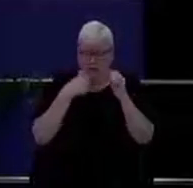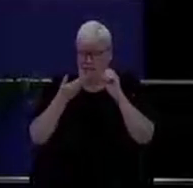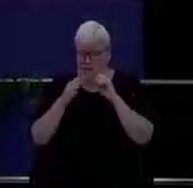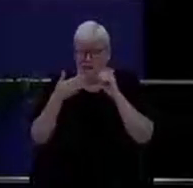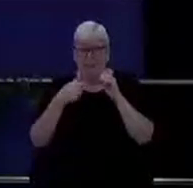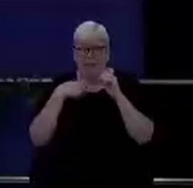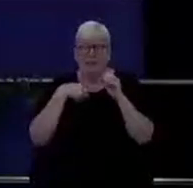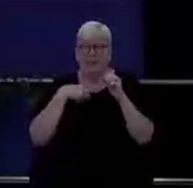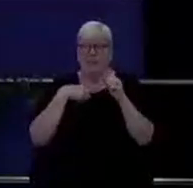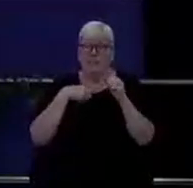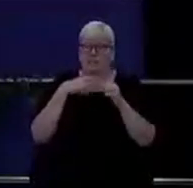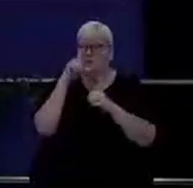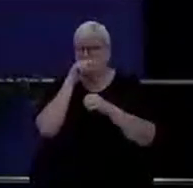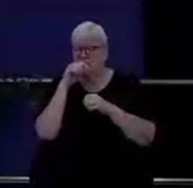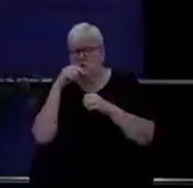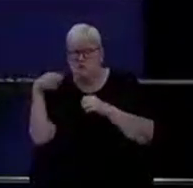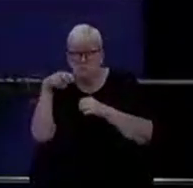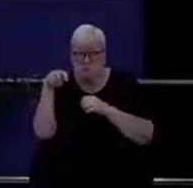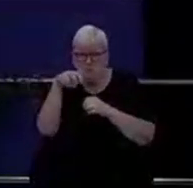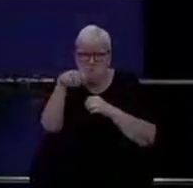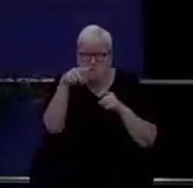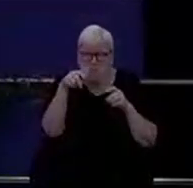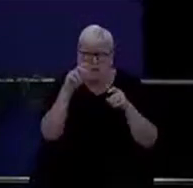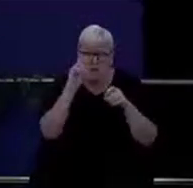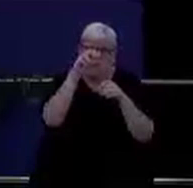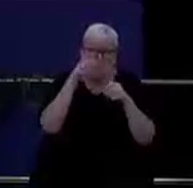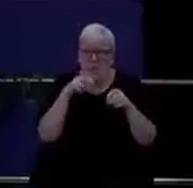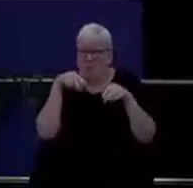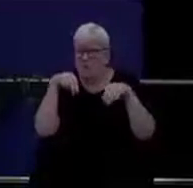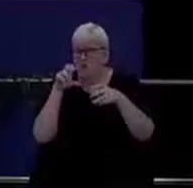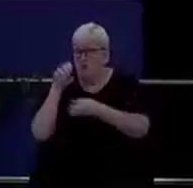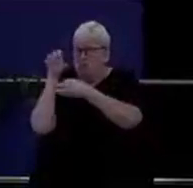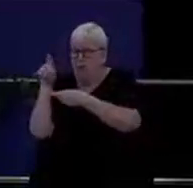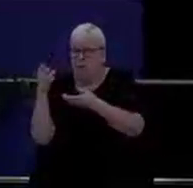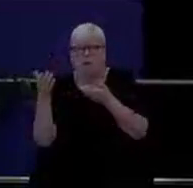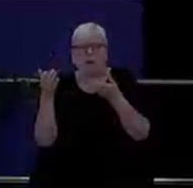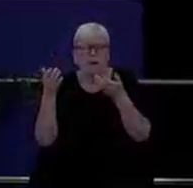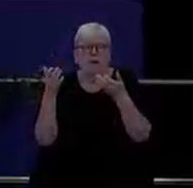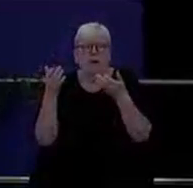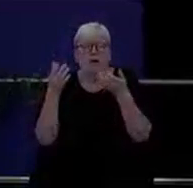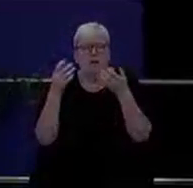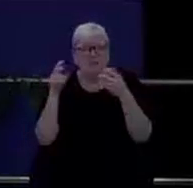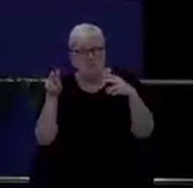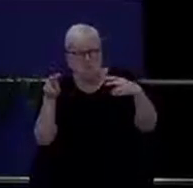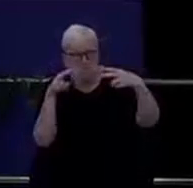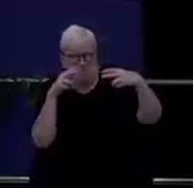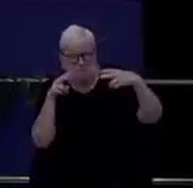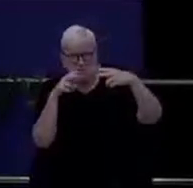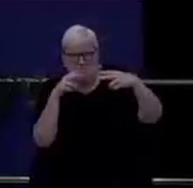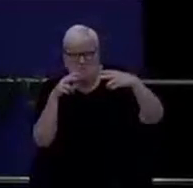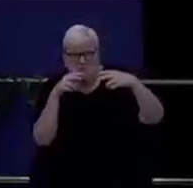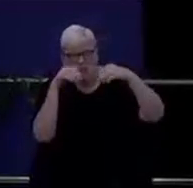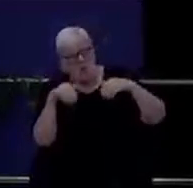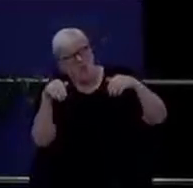towards the dog and took a peck at his tail, jumping aside as the dog snapped at it. Staring the dog in the eye, it